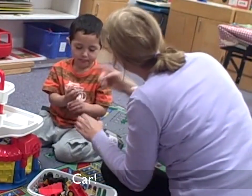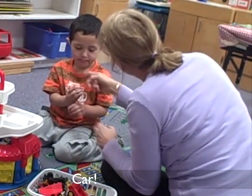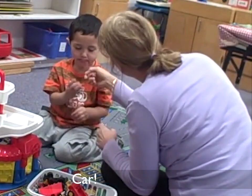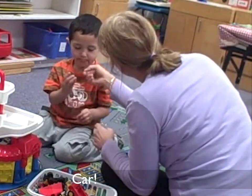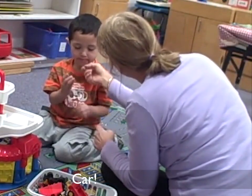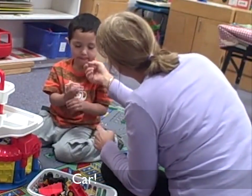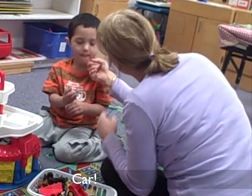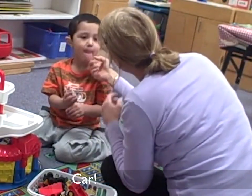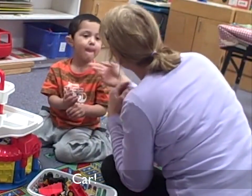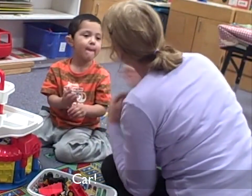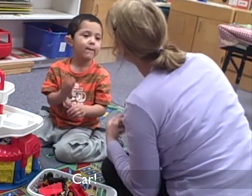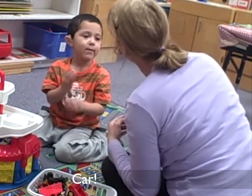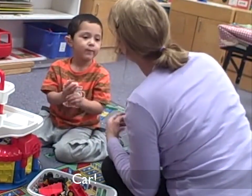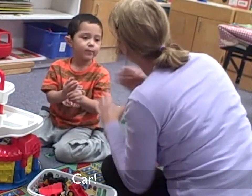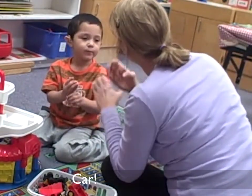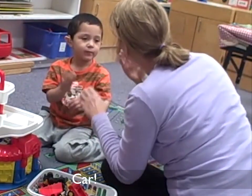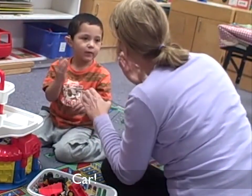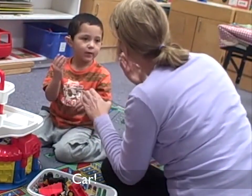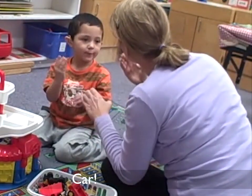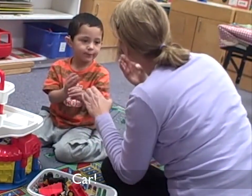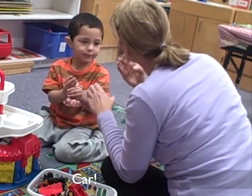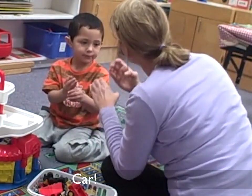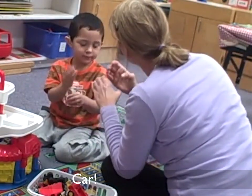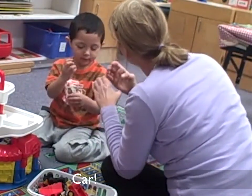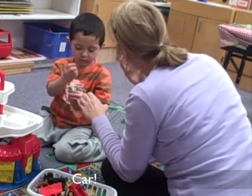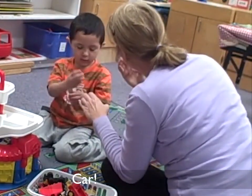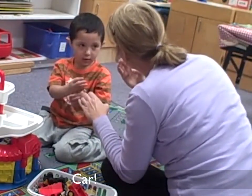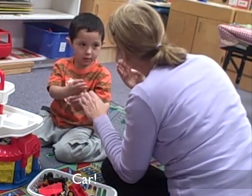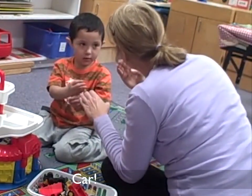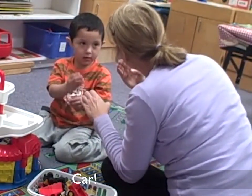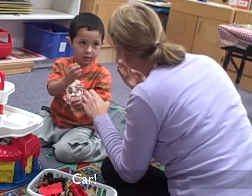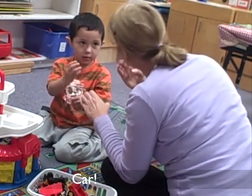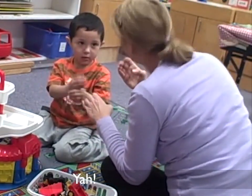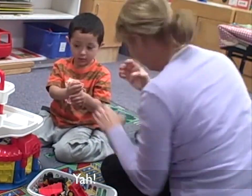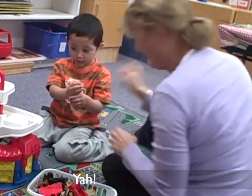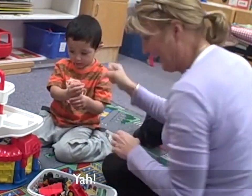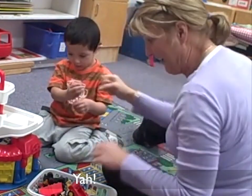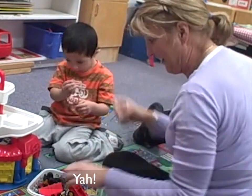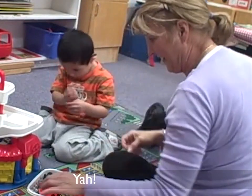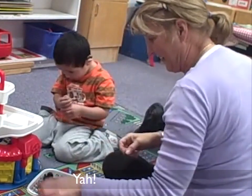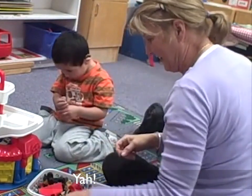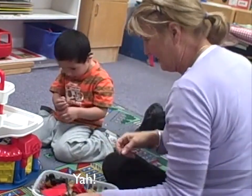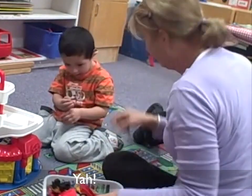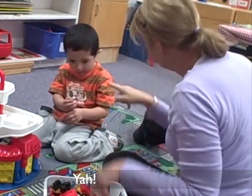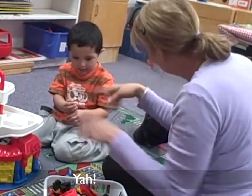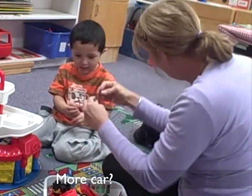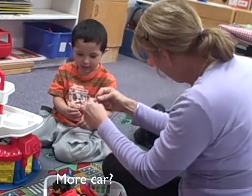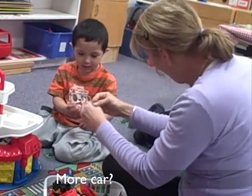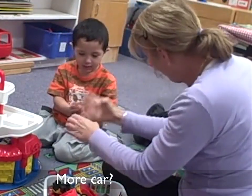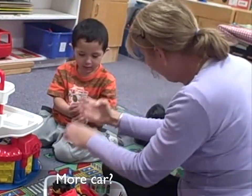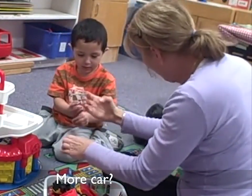car, car, car. Yeah. More